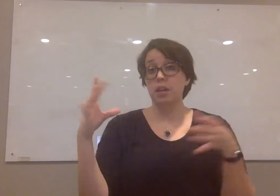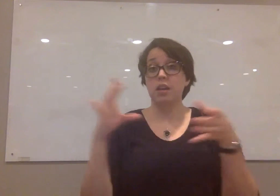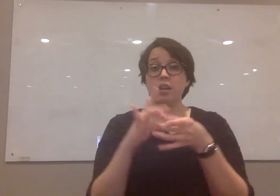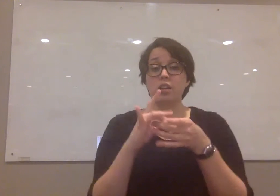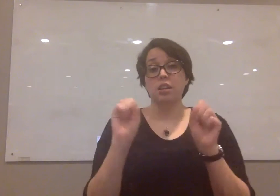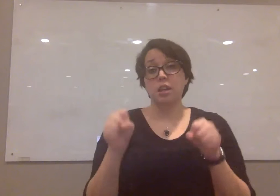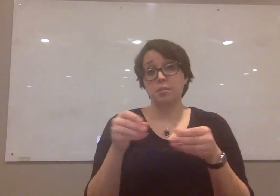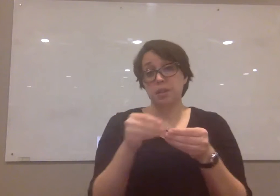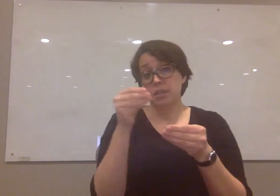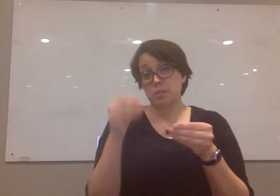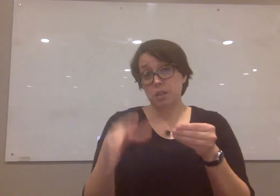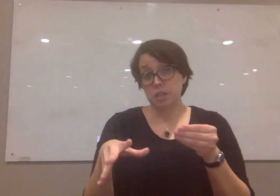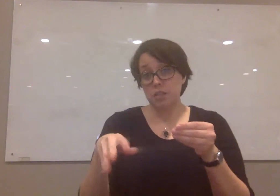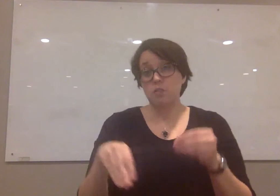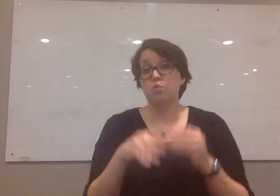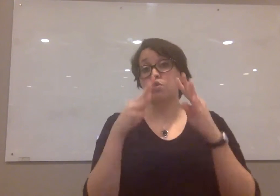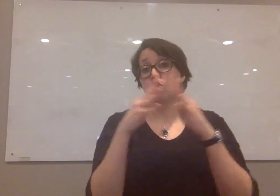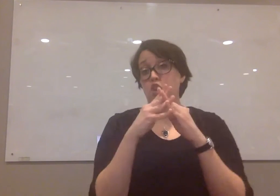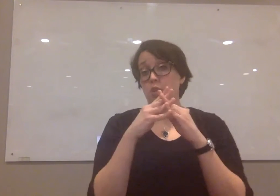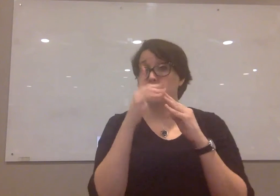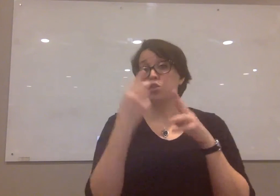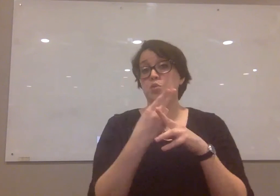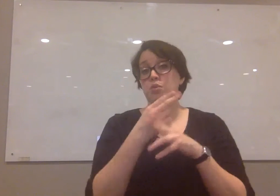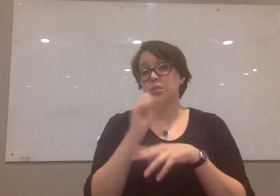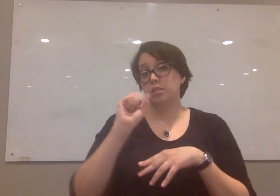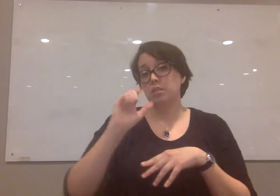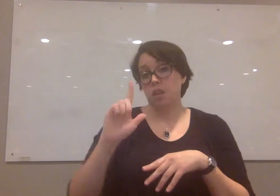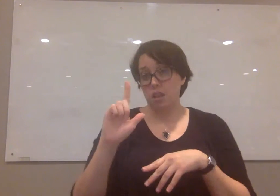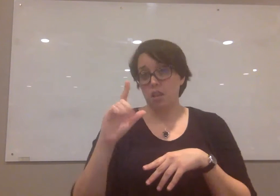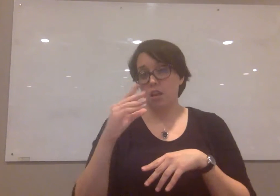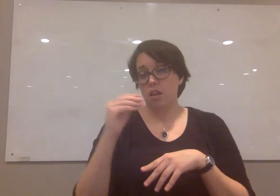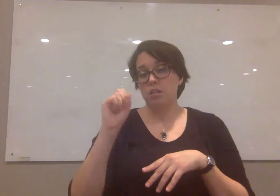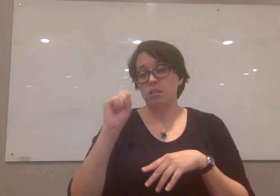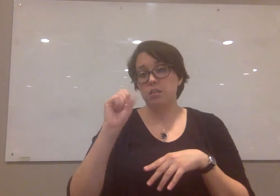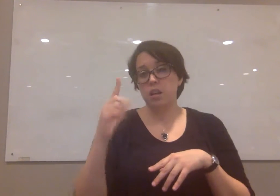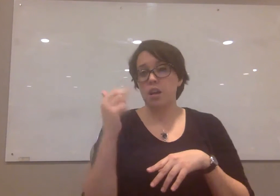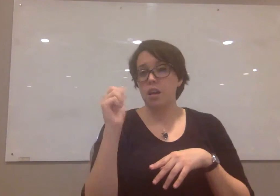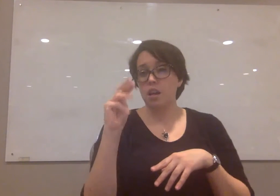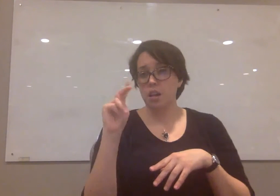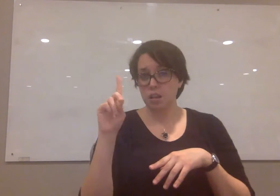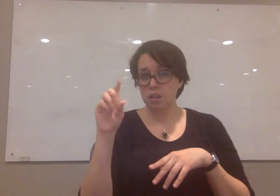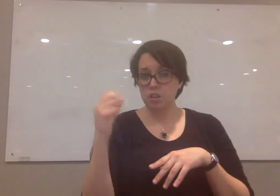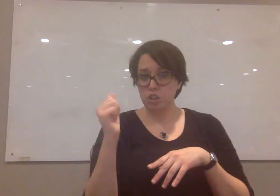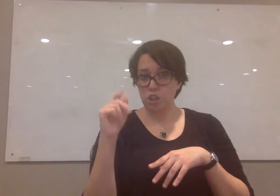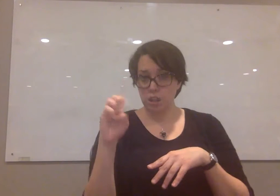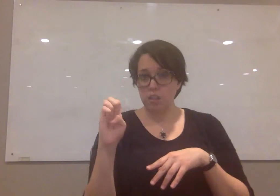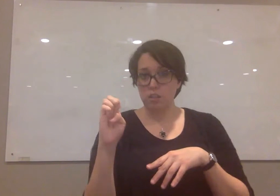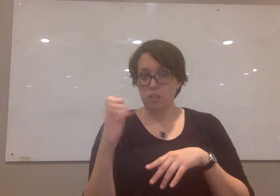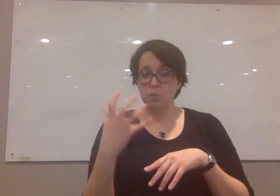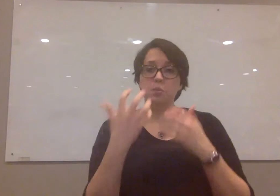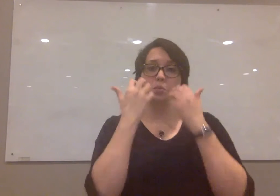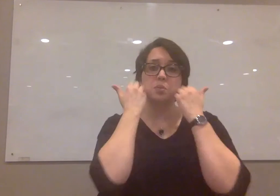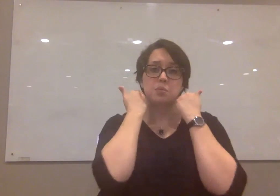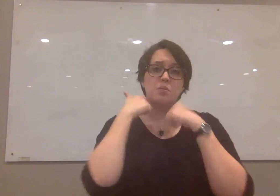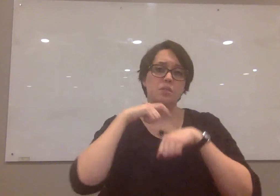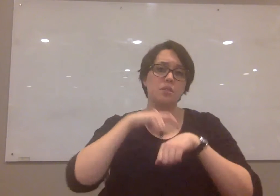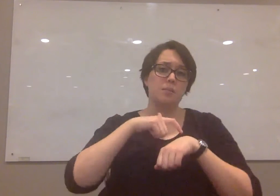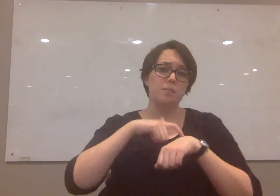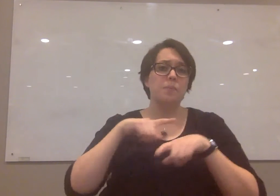to start up because it's going to use SSL and the SSL handshake. It takes a lot of time compared to what you're doing over the channel. So a lot of times